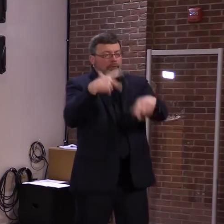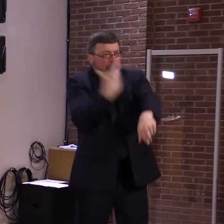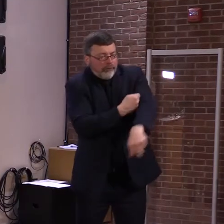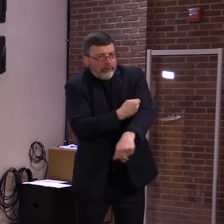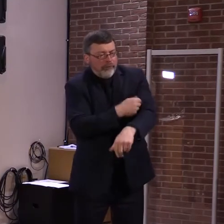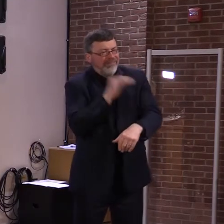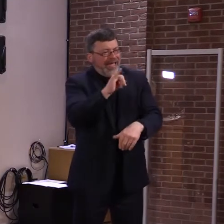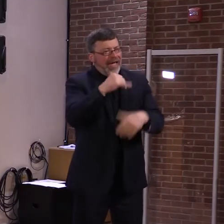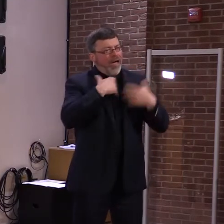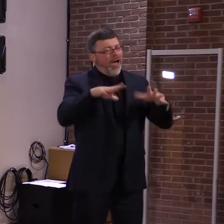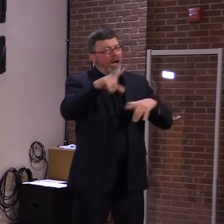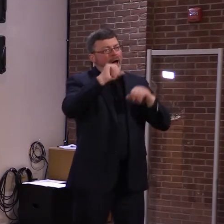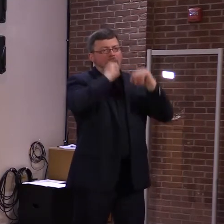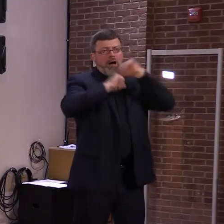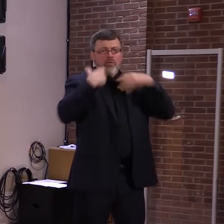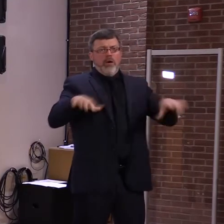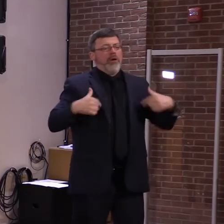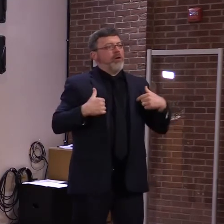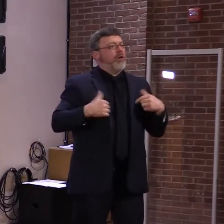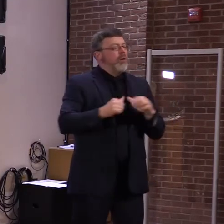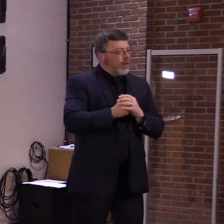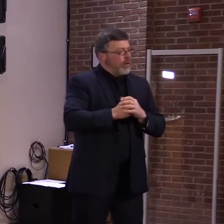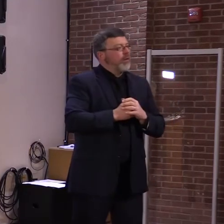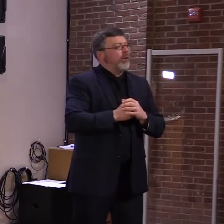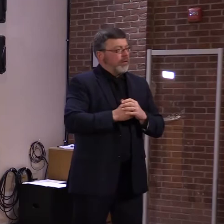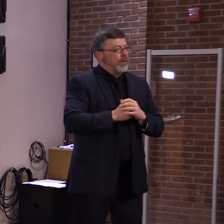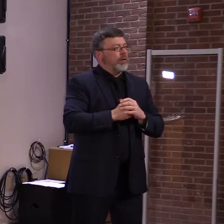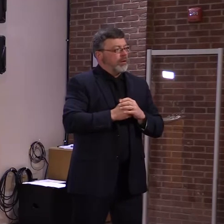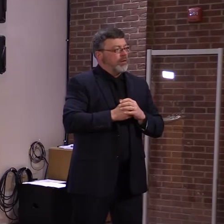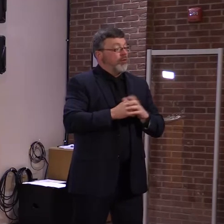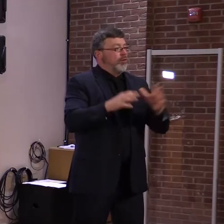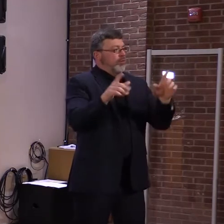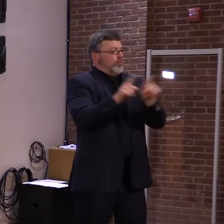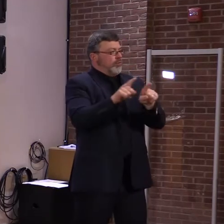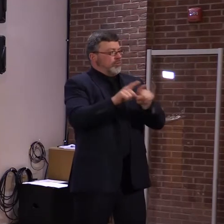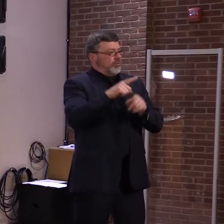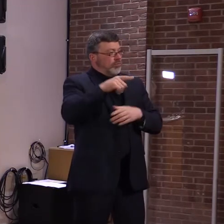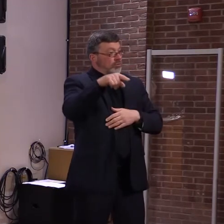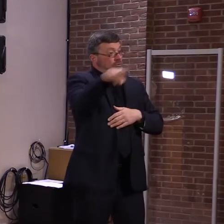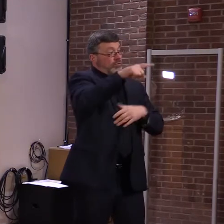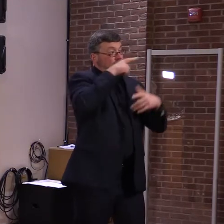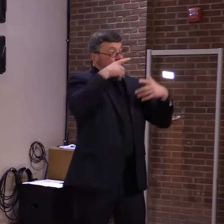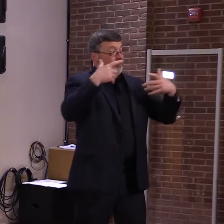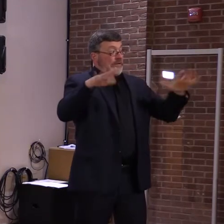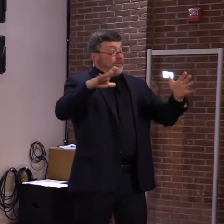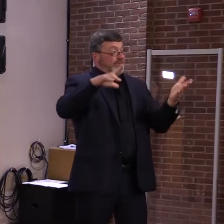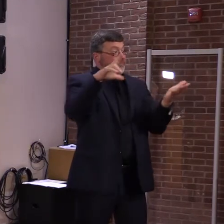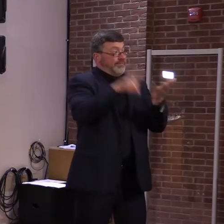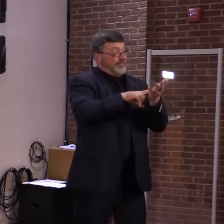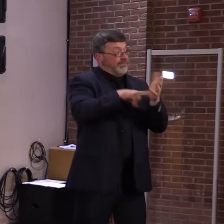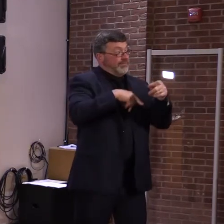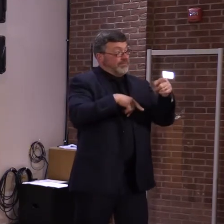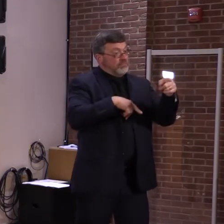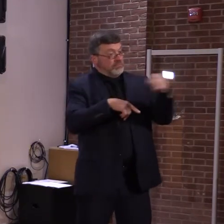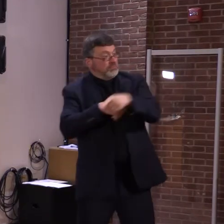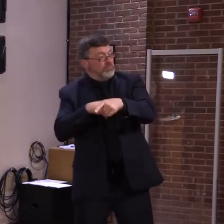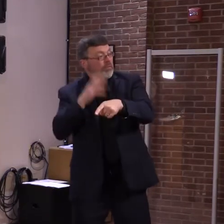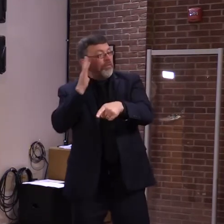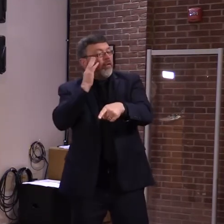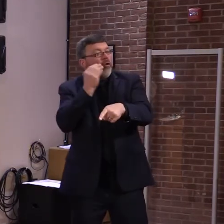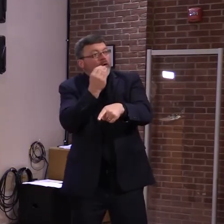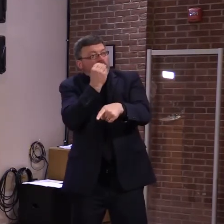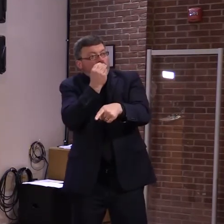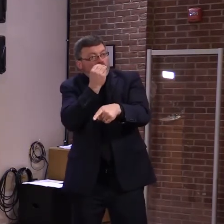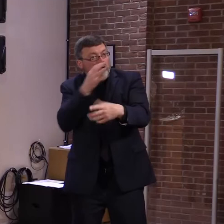have signed up for food distribution can be vaccinated at the site. Although I mentioned some